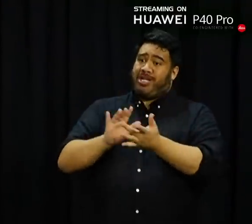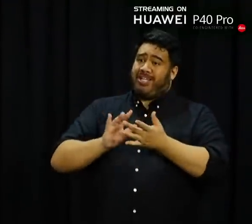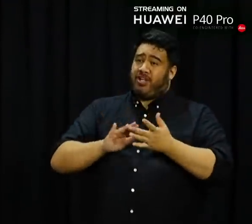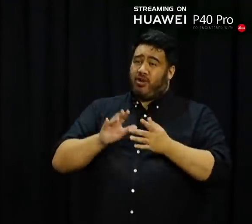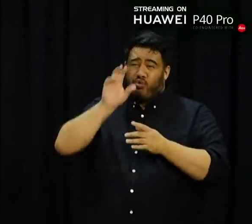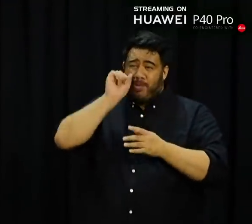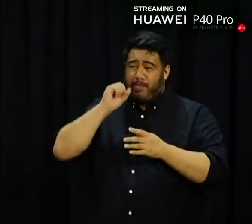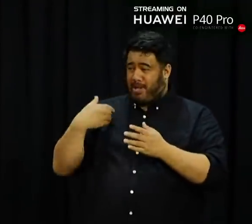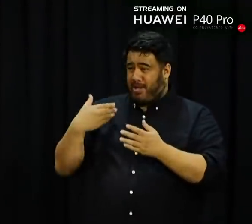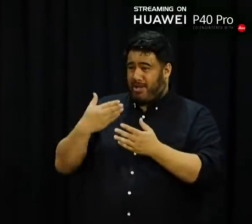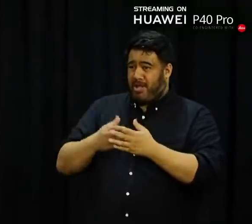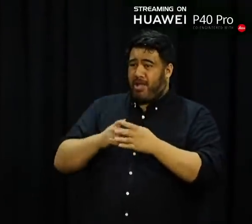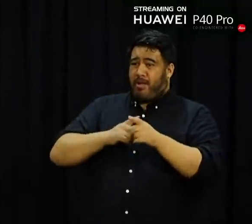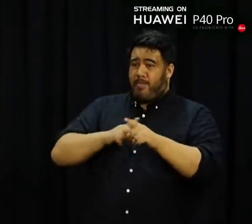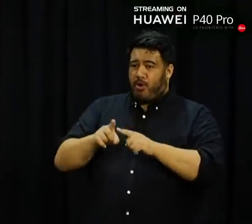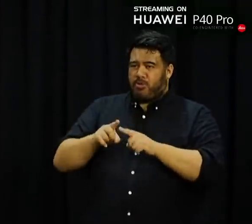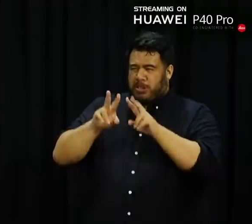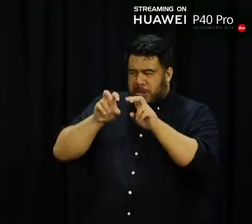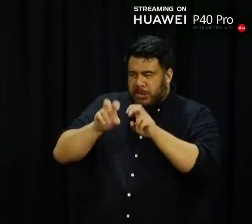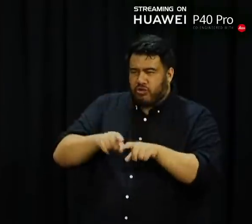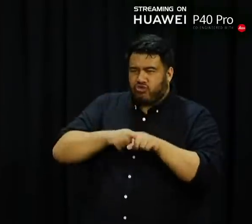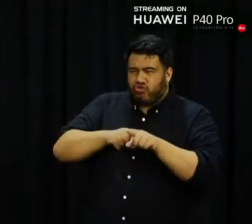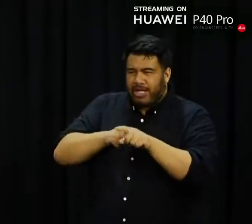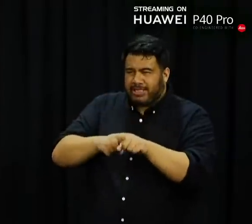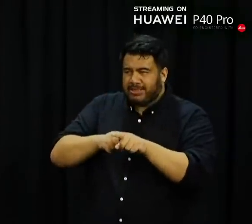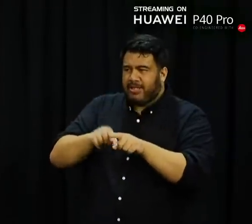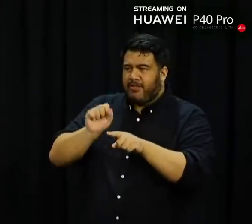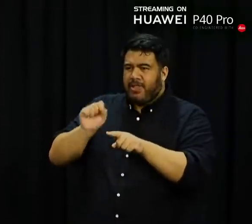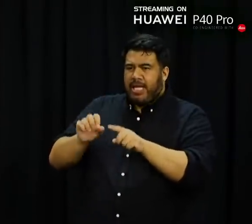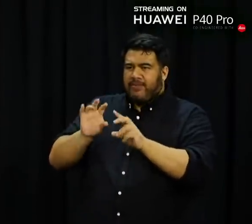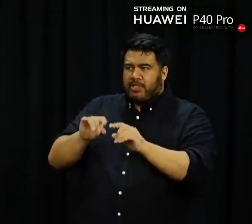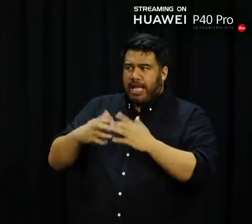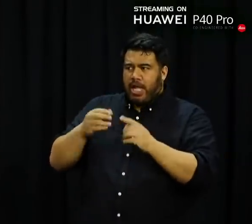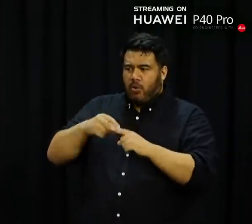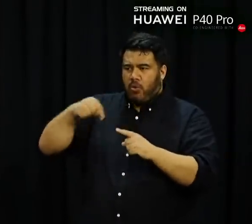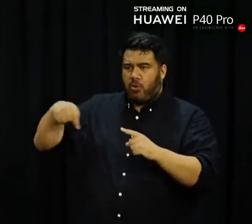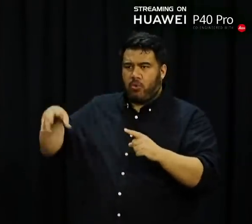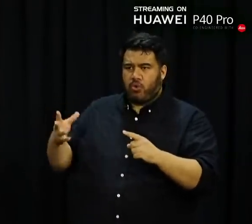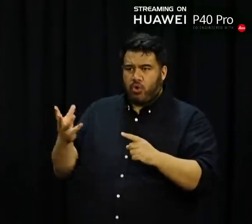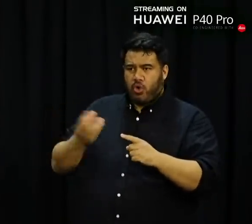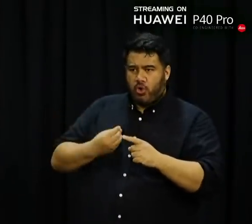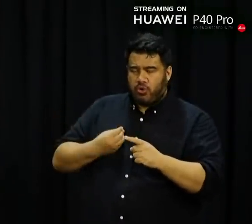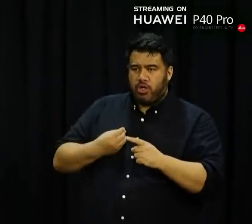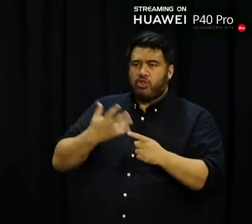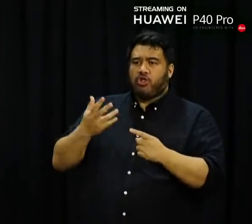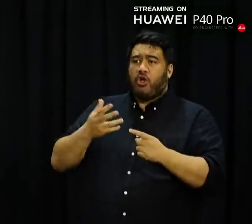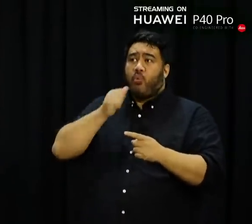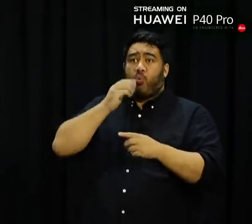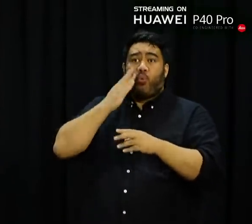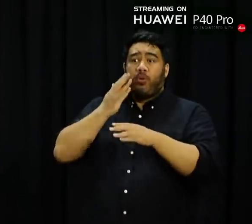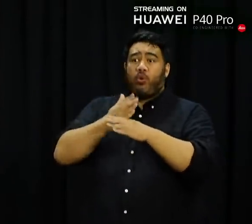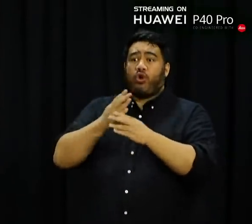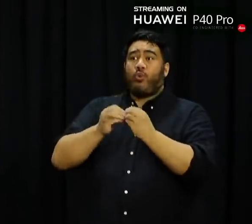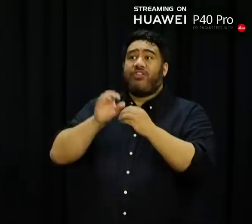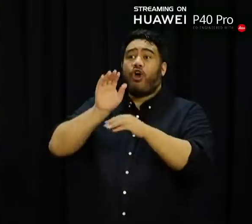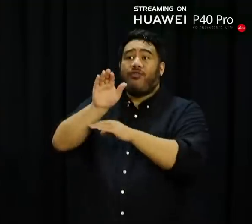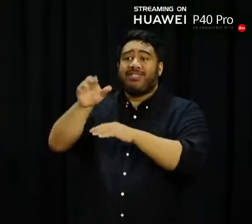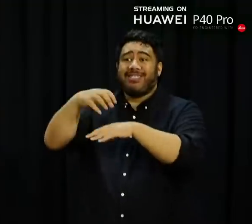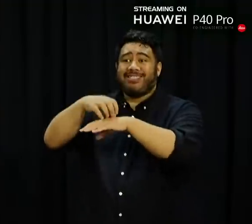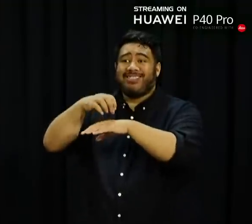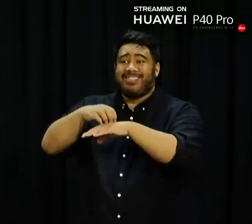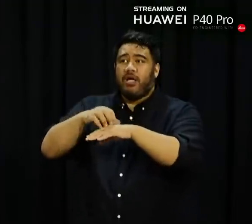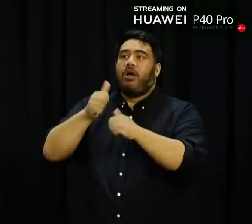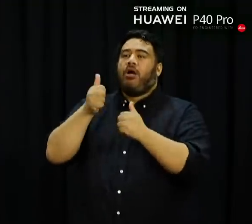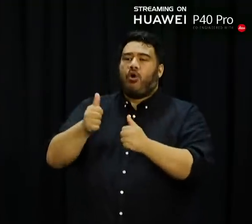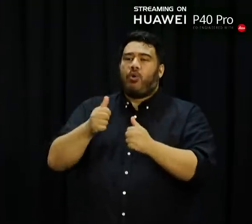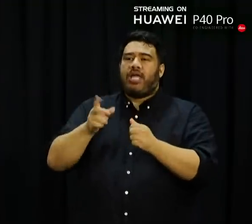demonstrated old infection. So that's what we always try and rule out. Sometimes when we're dealing with counterparts overseas, requesting and having those